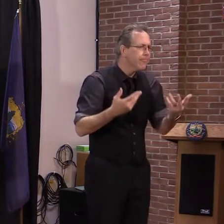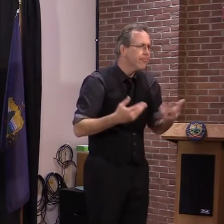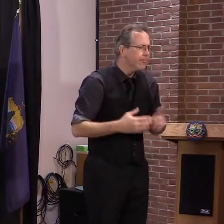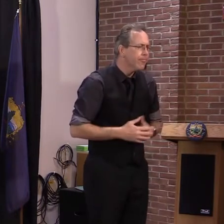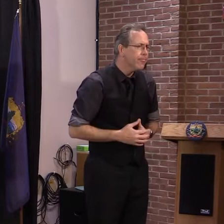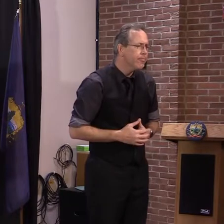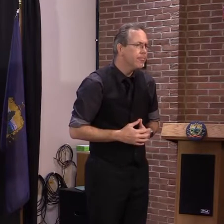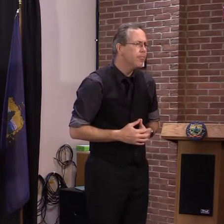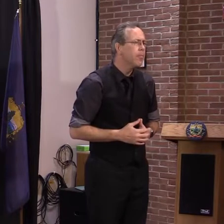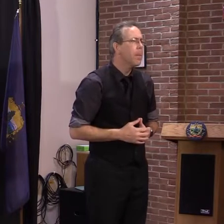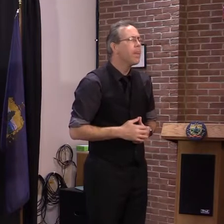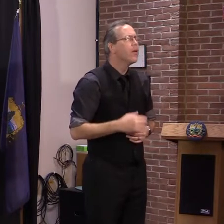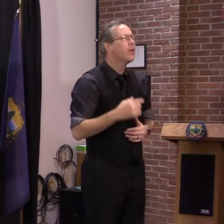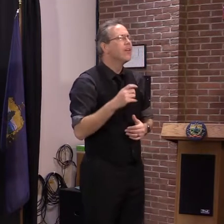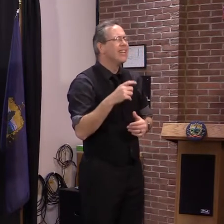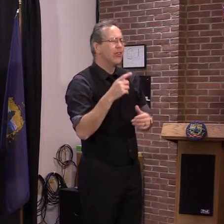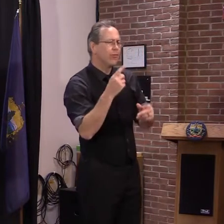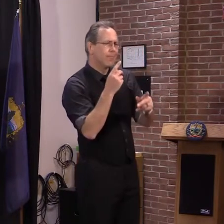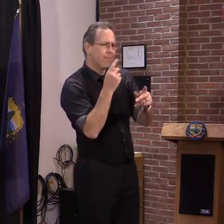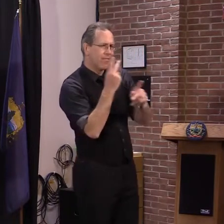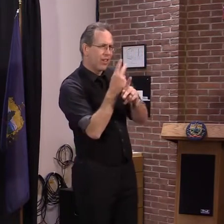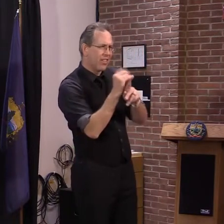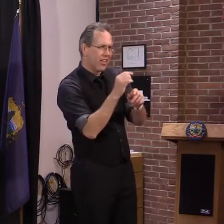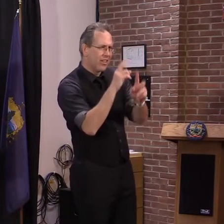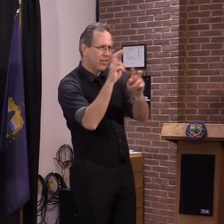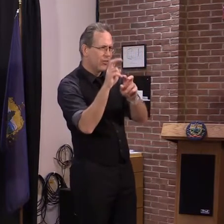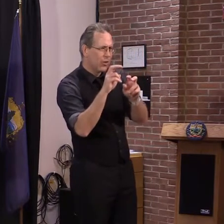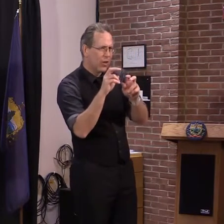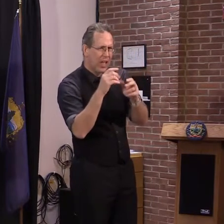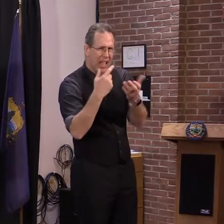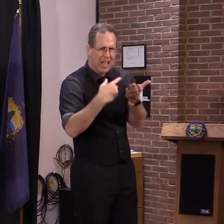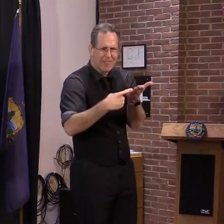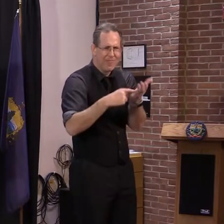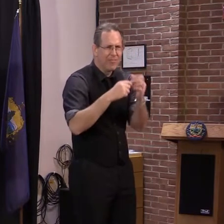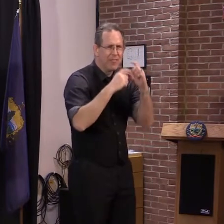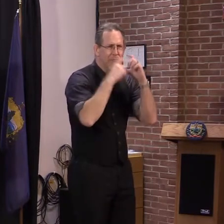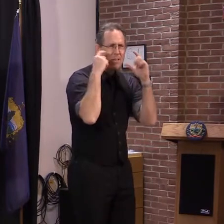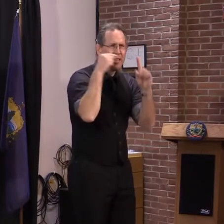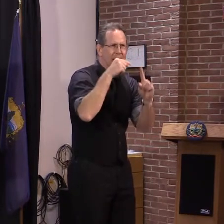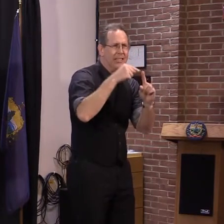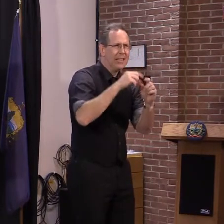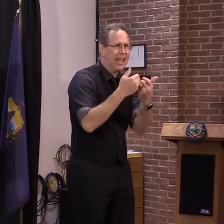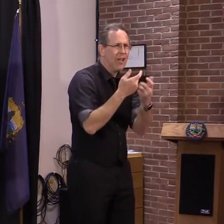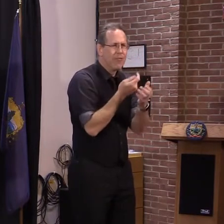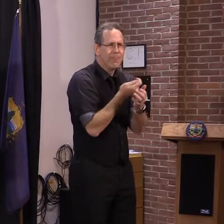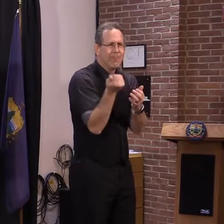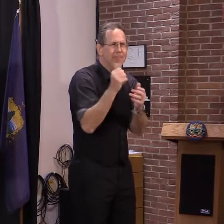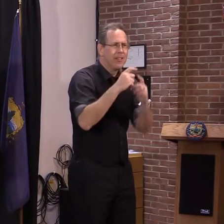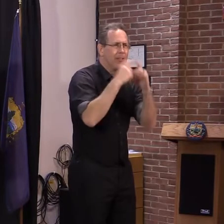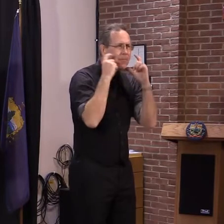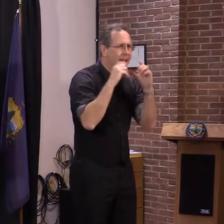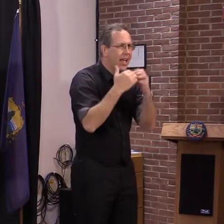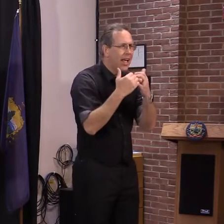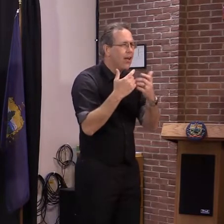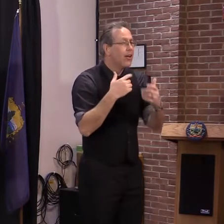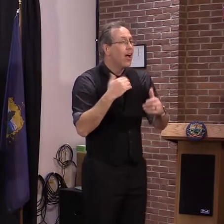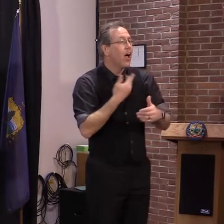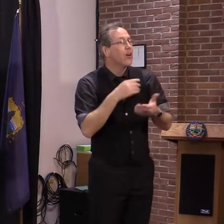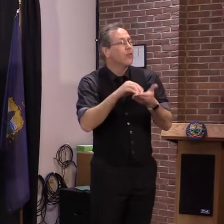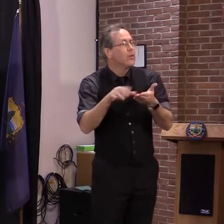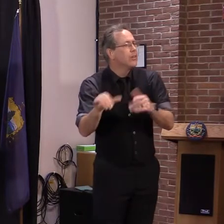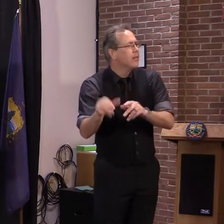we need to address the issue of requiring masks in our schools so our students, like their peers in Connecticut, Massachusetts, and Rhode